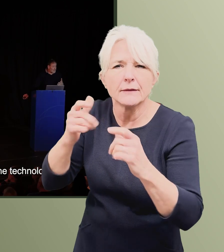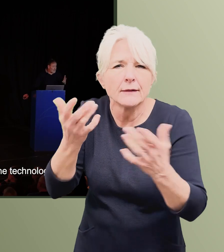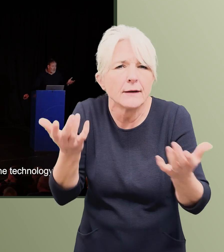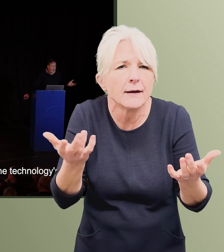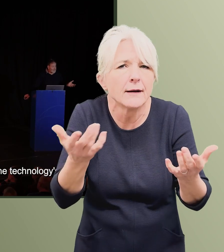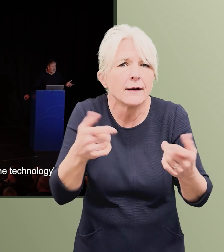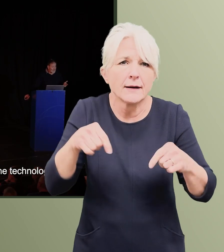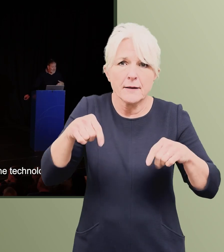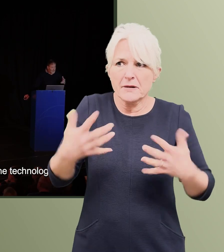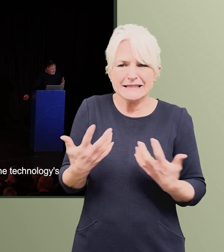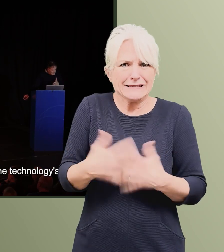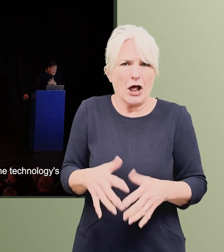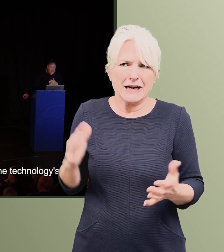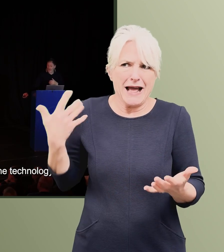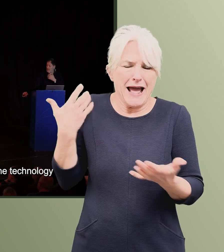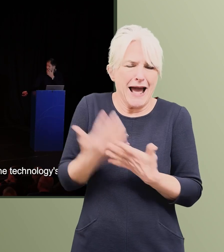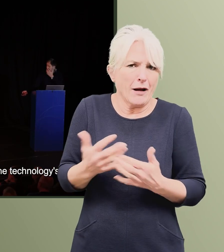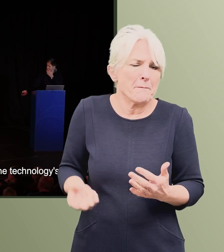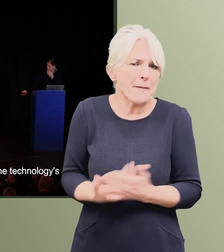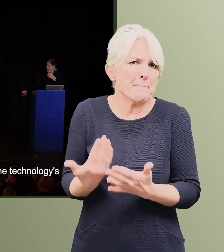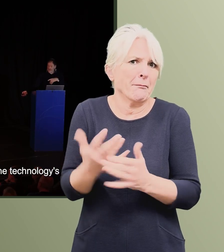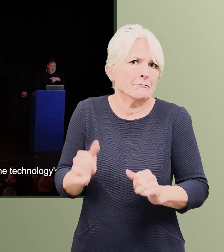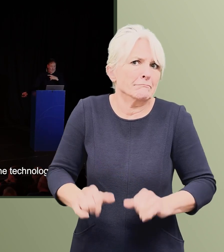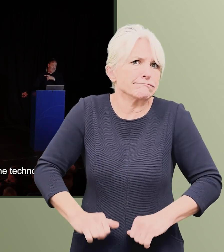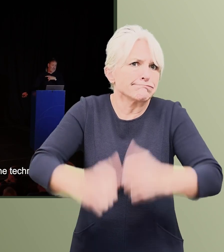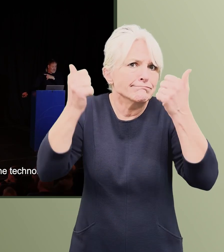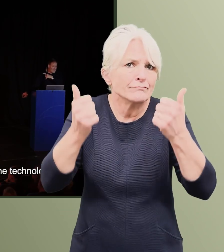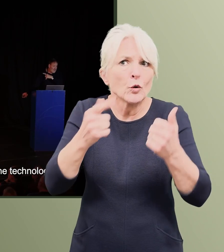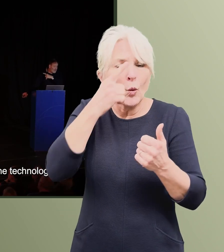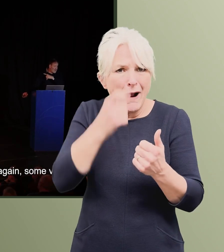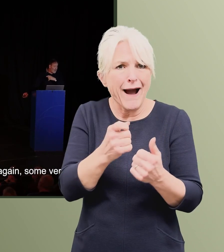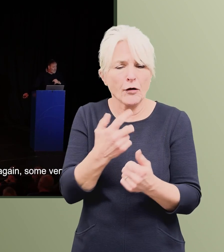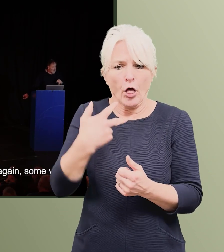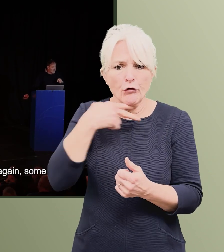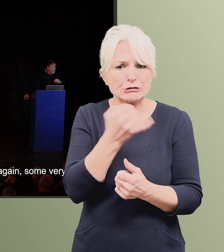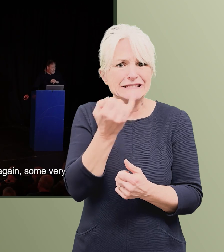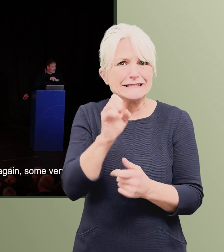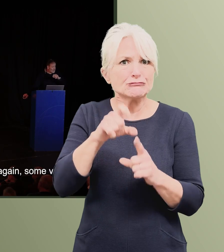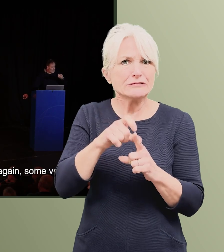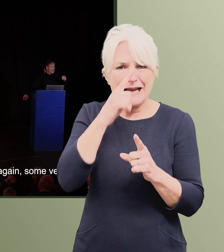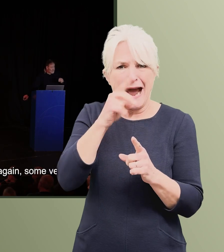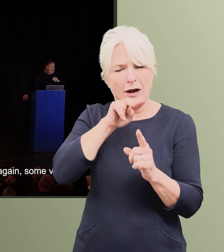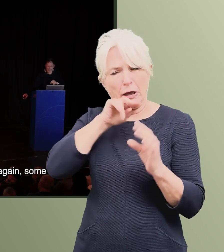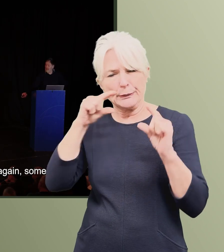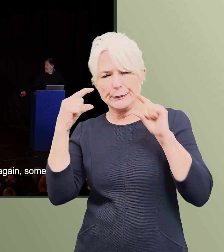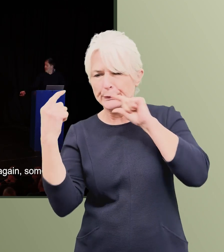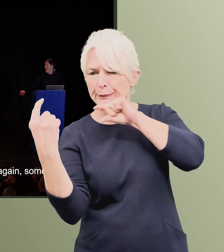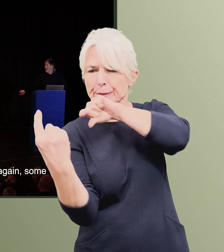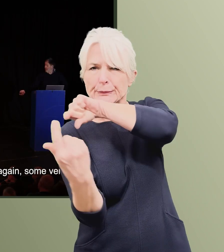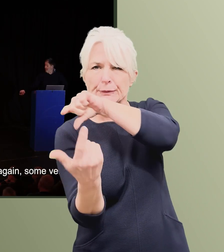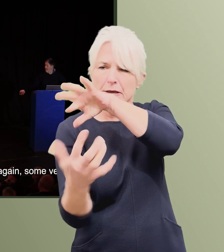rudimentary stuff because obviously now the technology's moved on, but this is an actual animation which you can do a